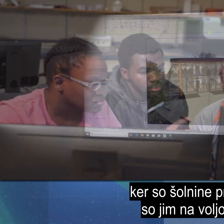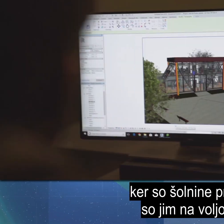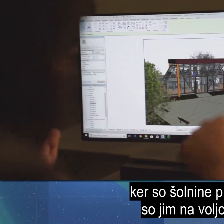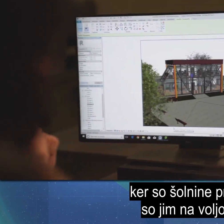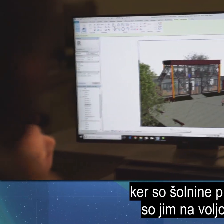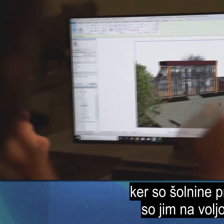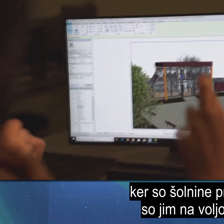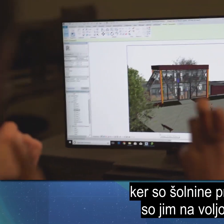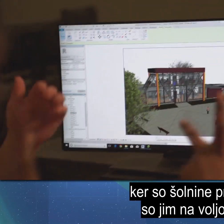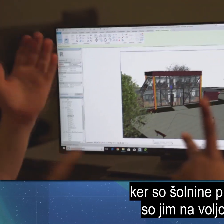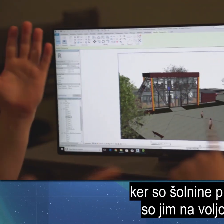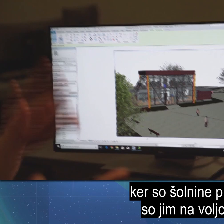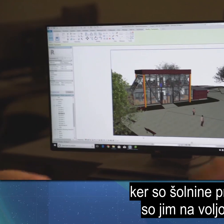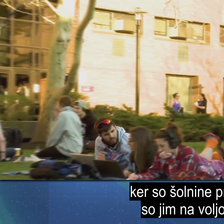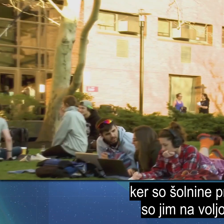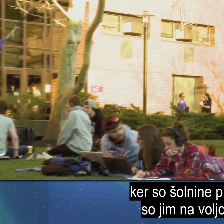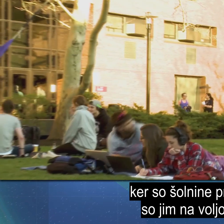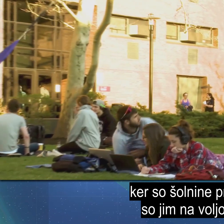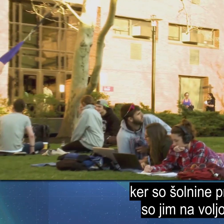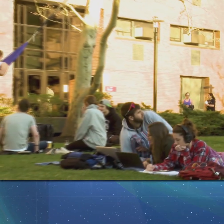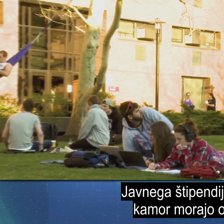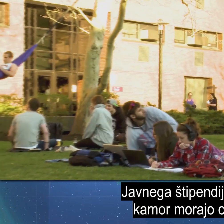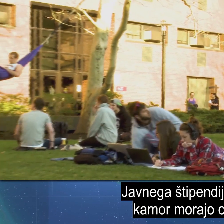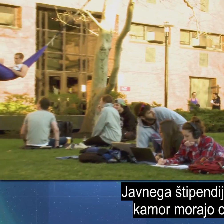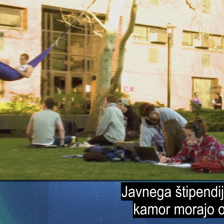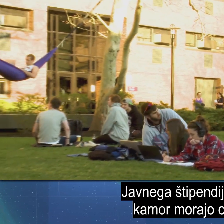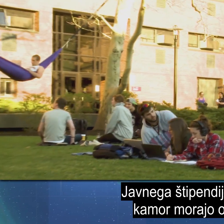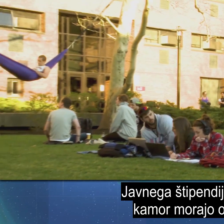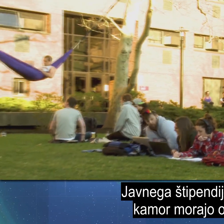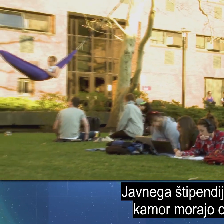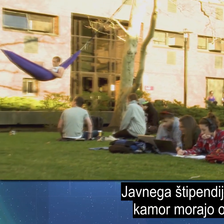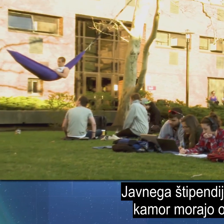javnega štipendijskega sklada, kamor morajo oddati vlogo.